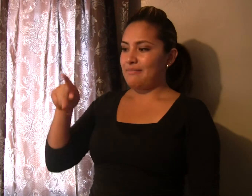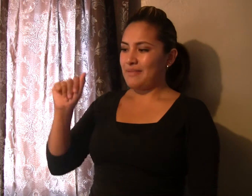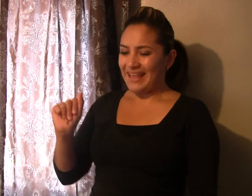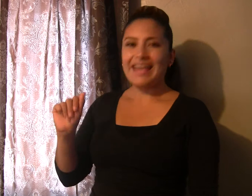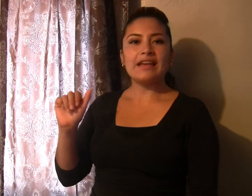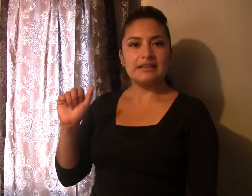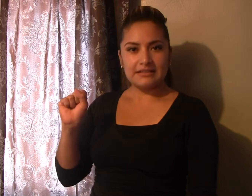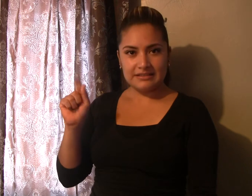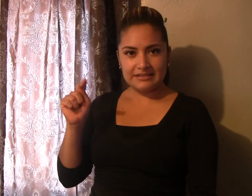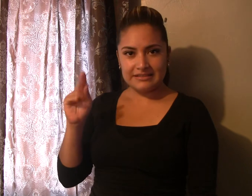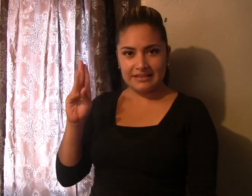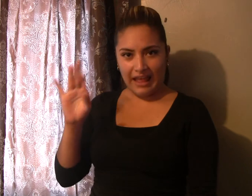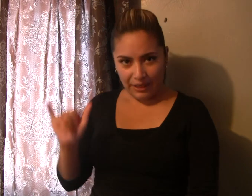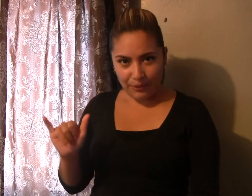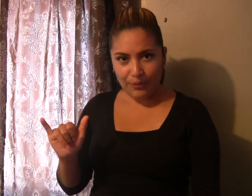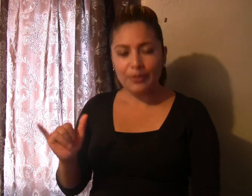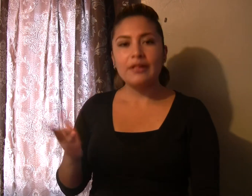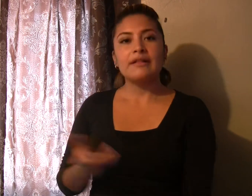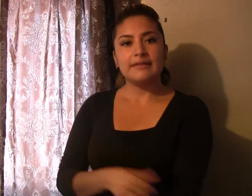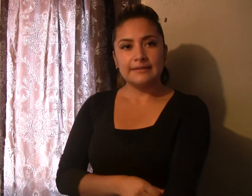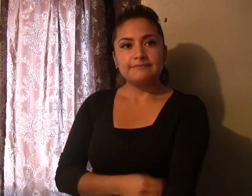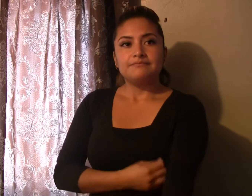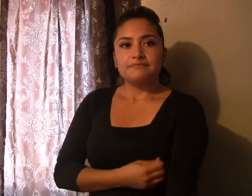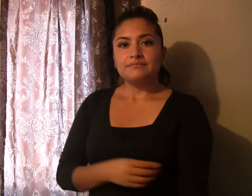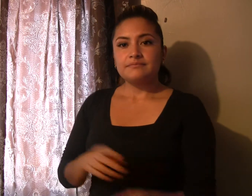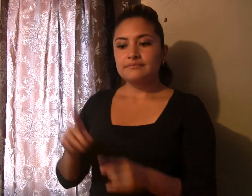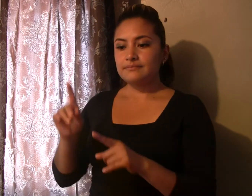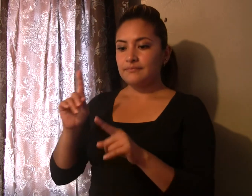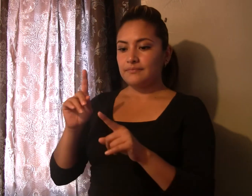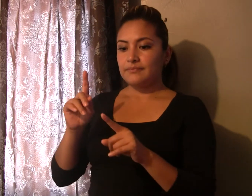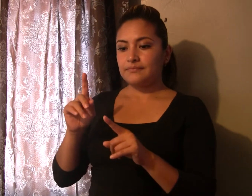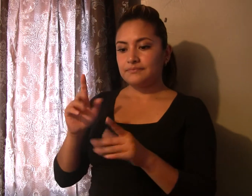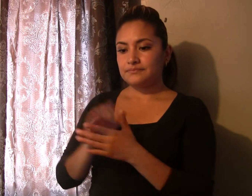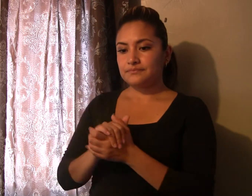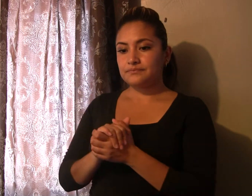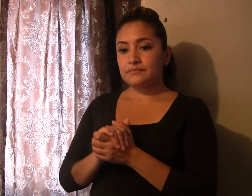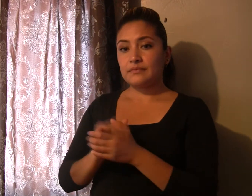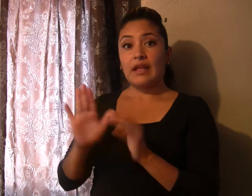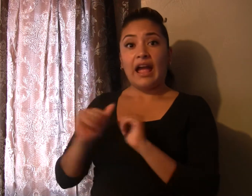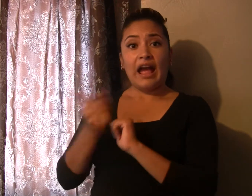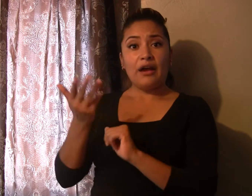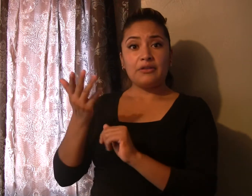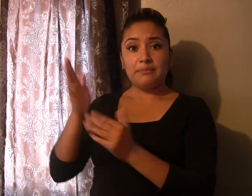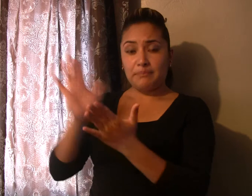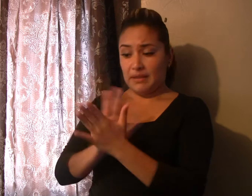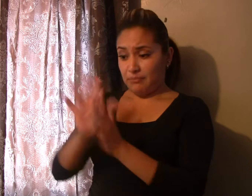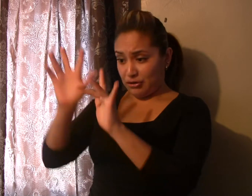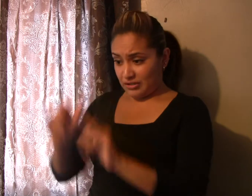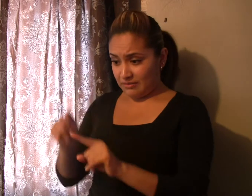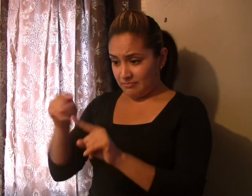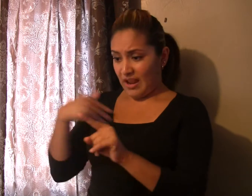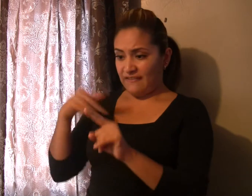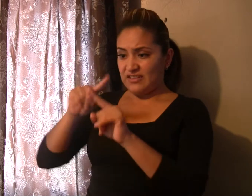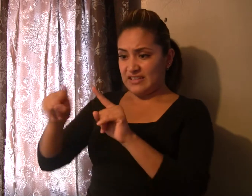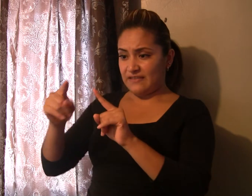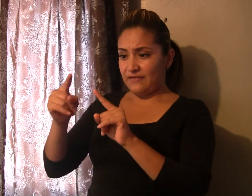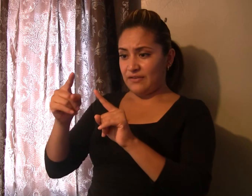an abstract, and the different sections of the paper, how it should be arranged. And they did this, like I said, for 5 different content